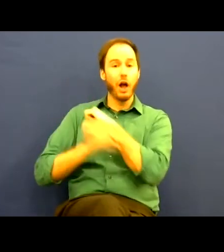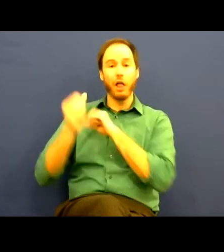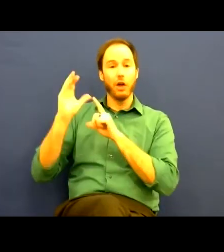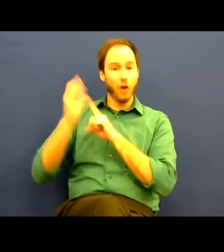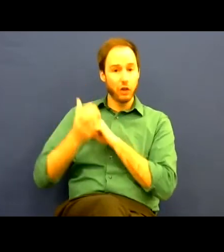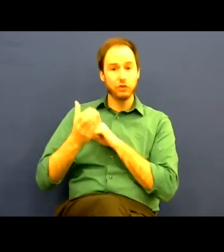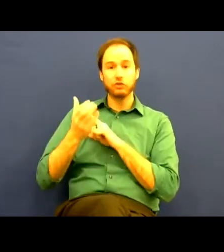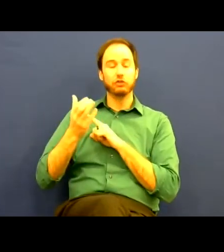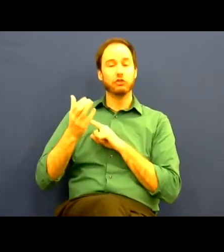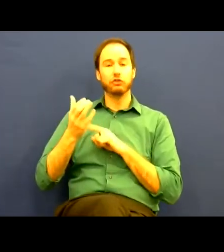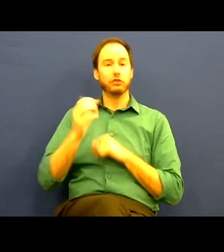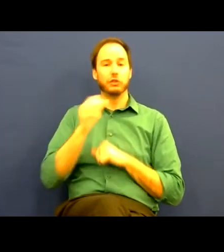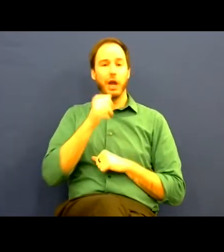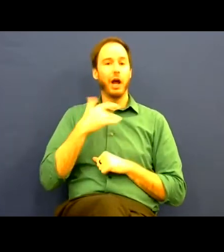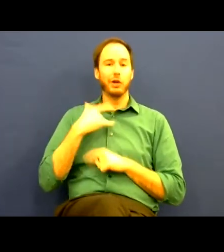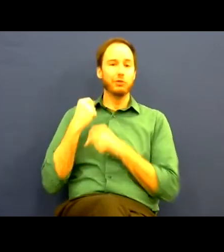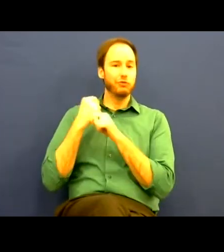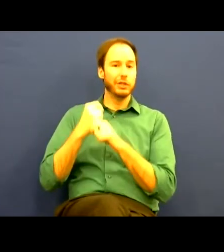that isn't